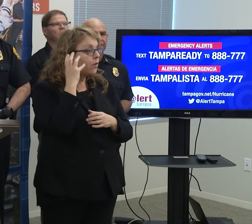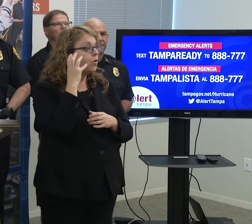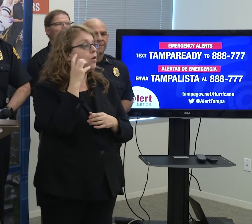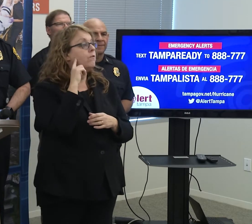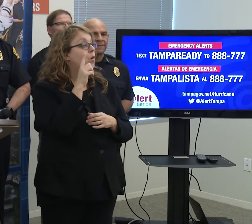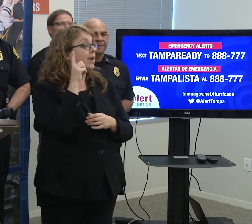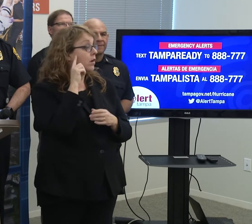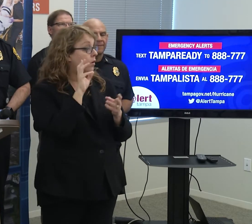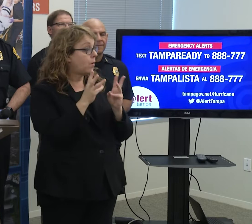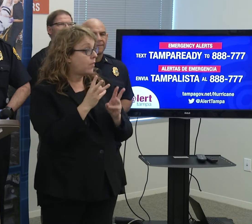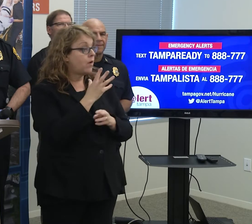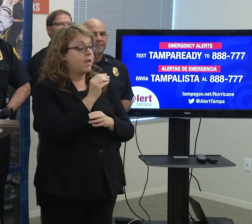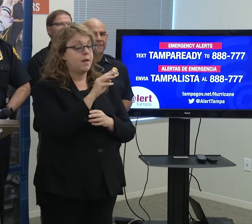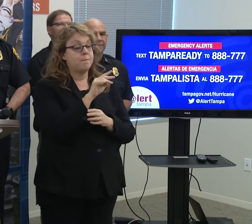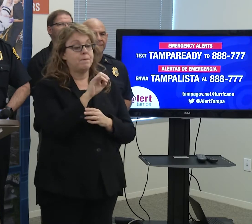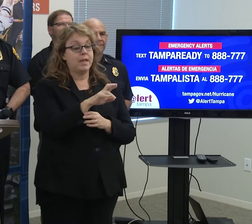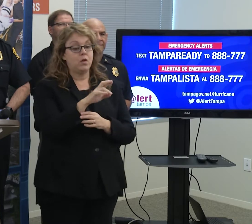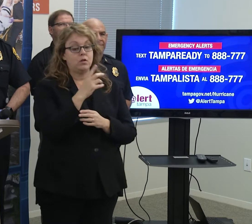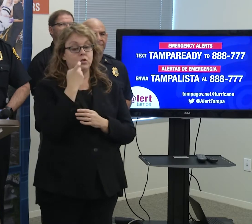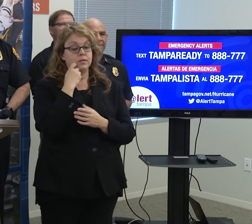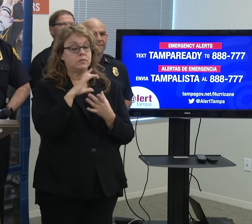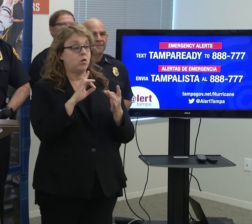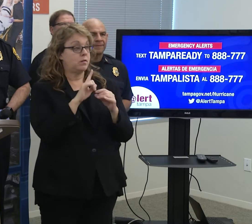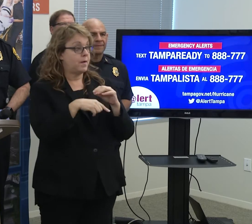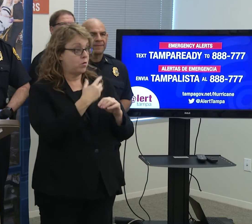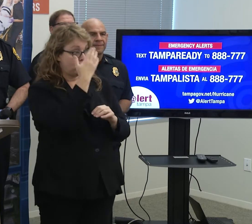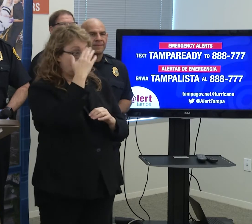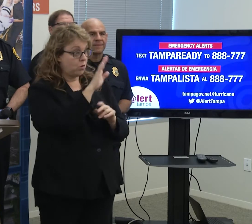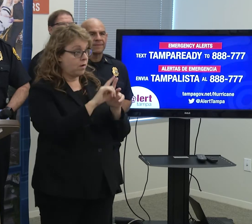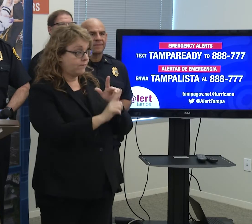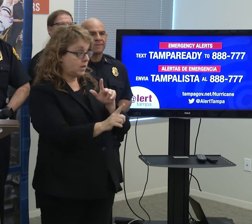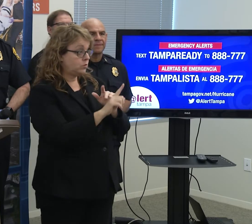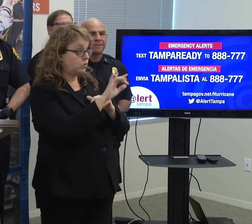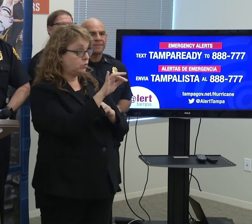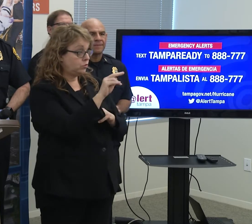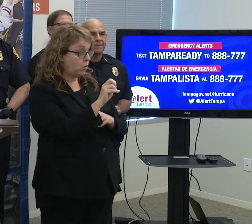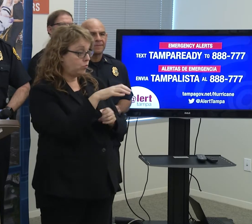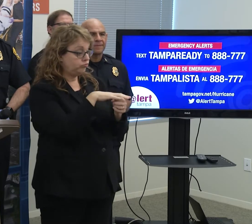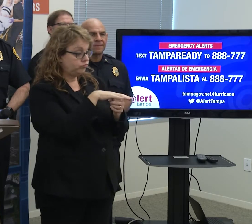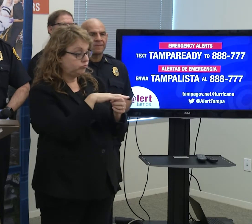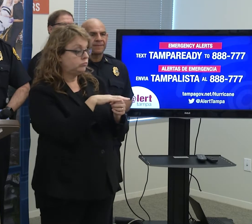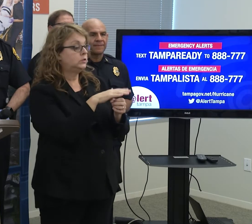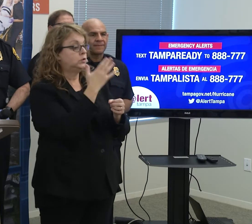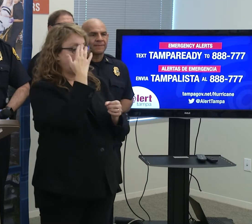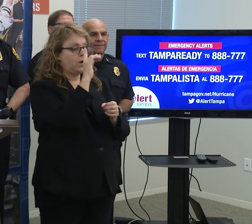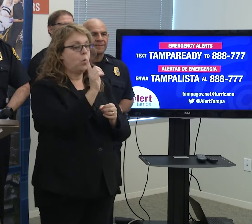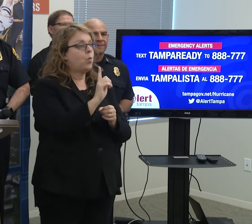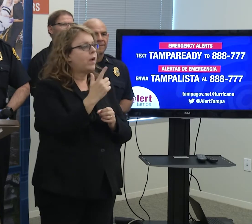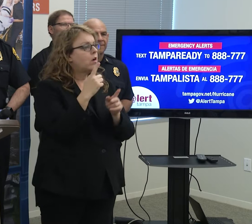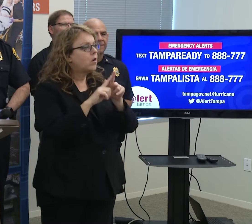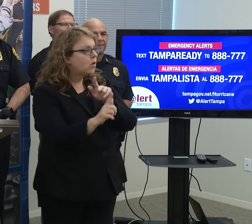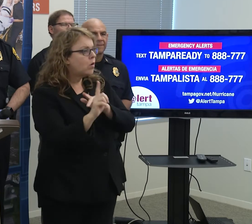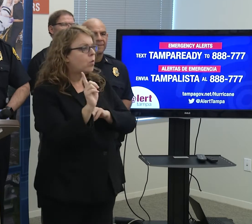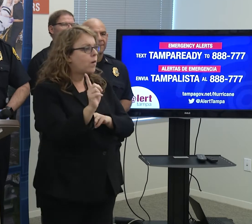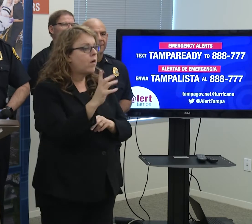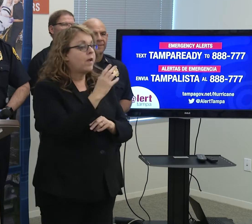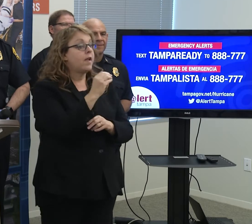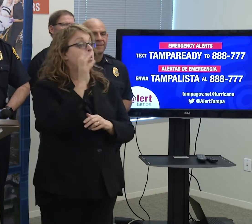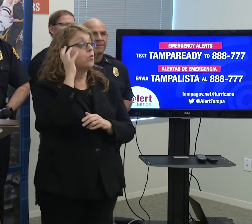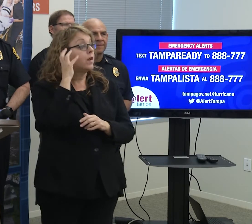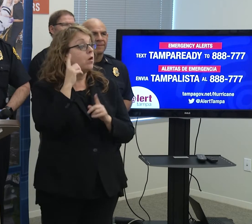very important. The mayor spoke of knowing your evacuation zone and having a weather radio